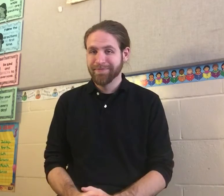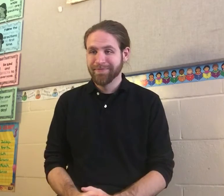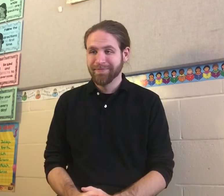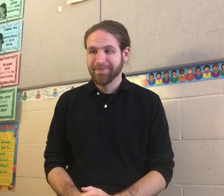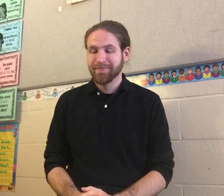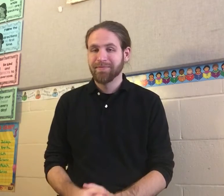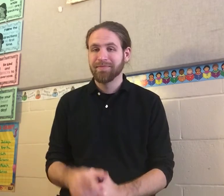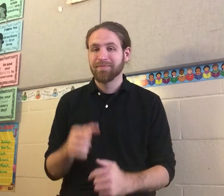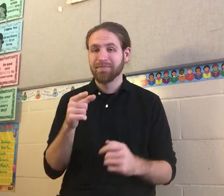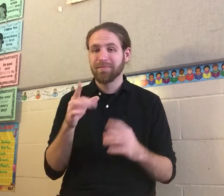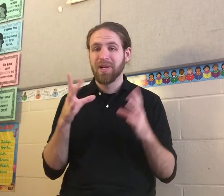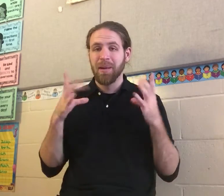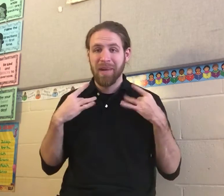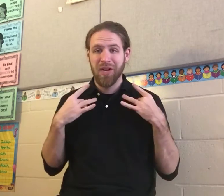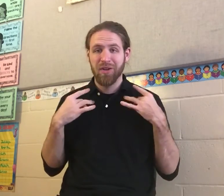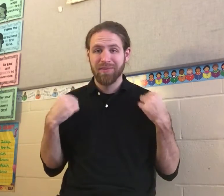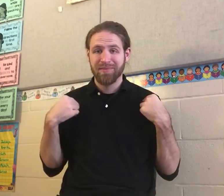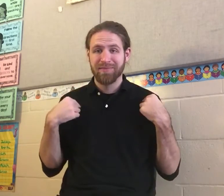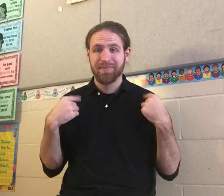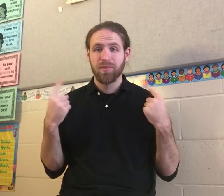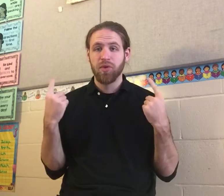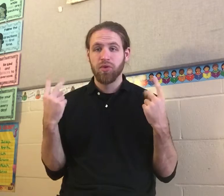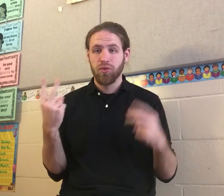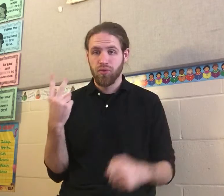A pair is 2 of a specific item.